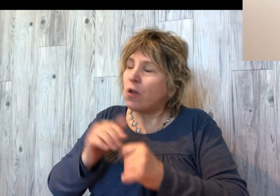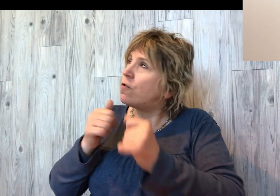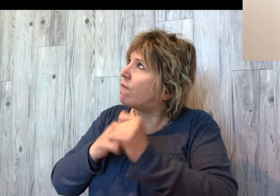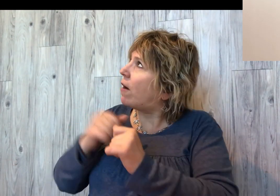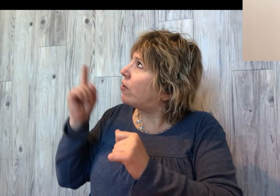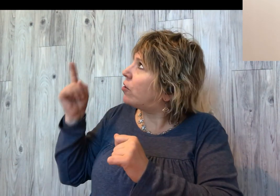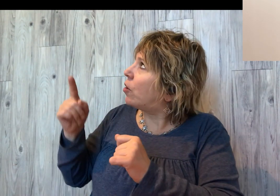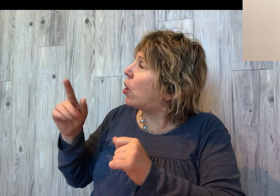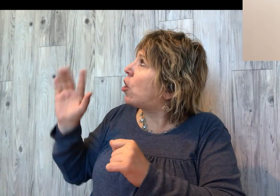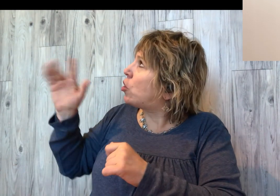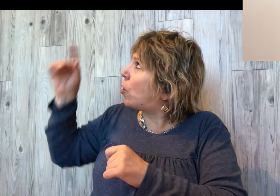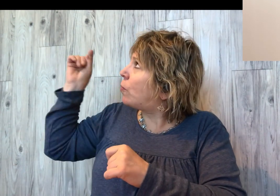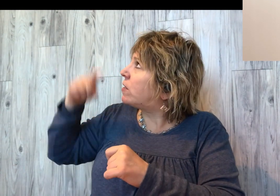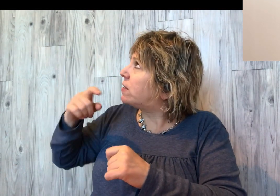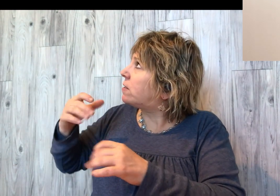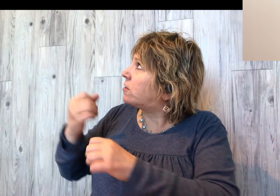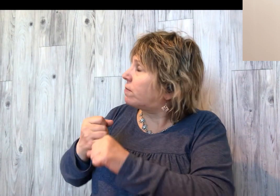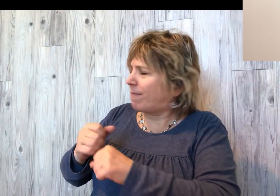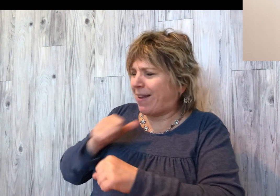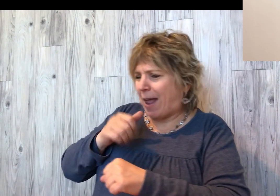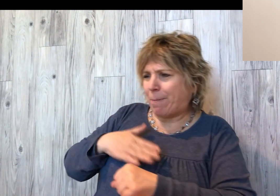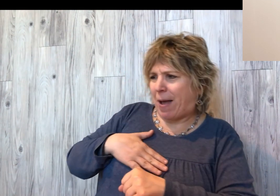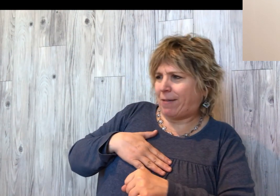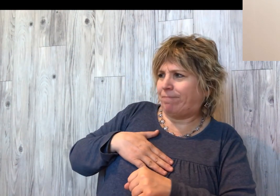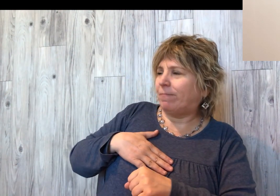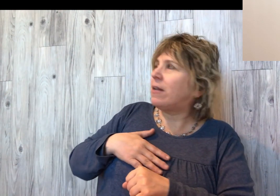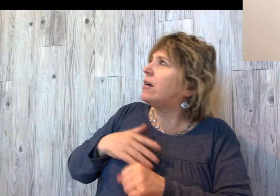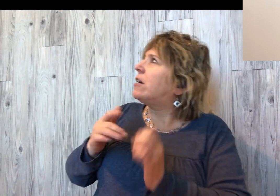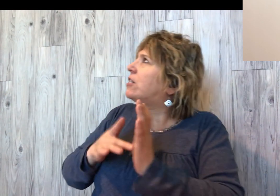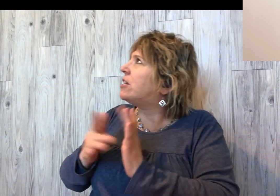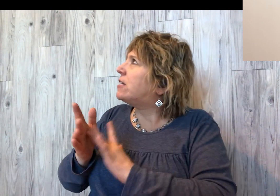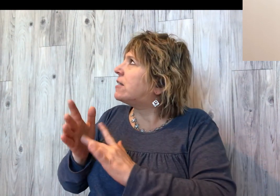to follow you. I trust your wisdom and not mine